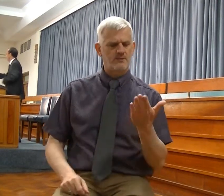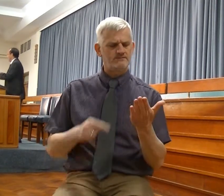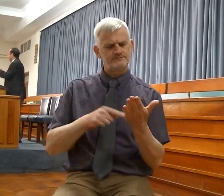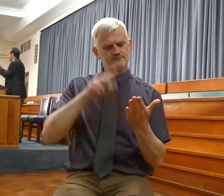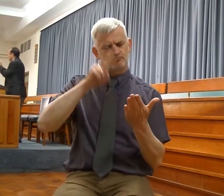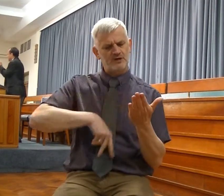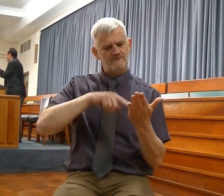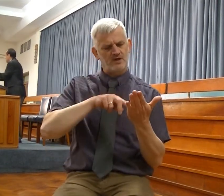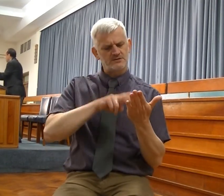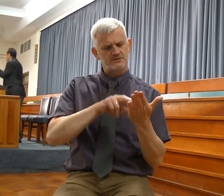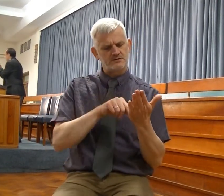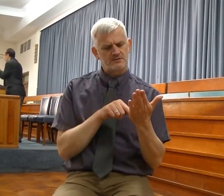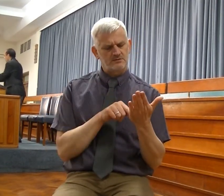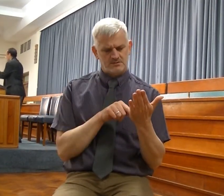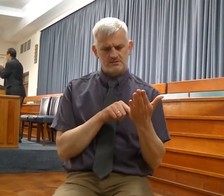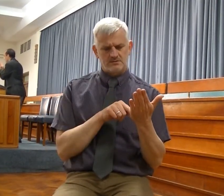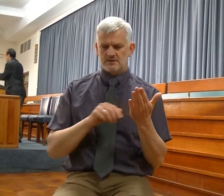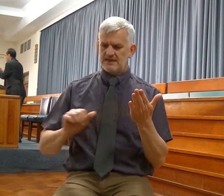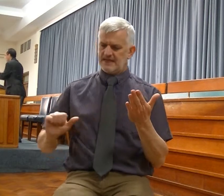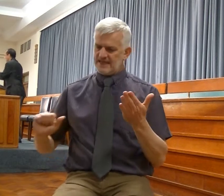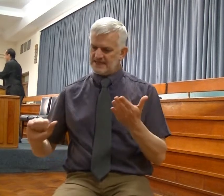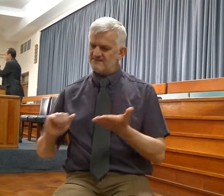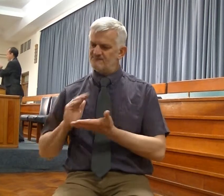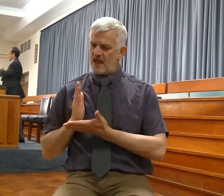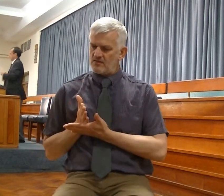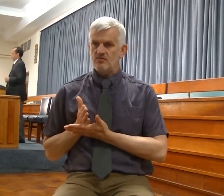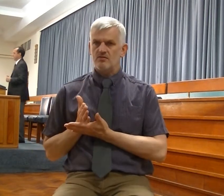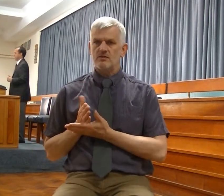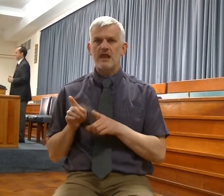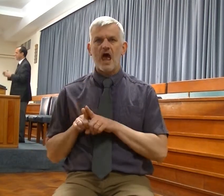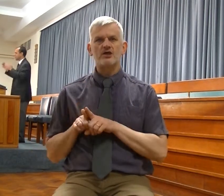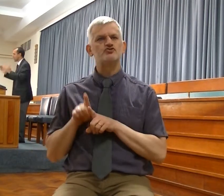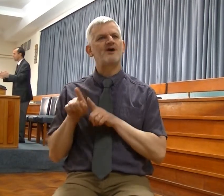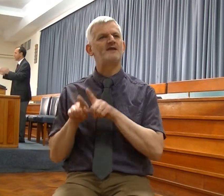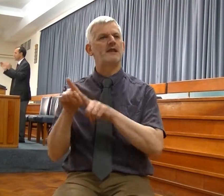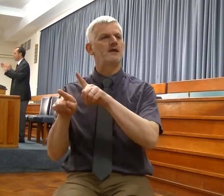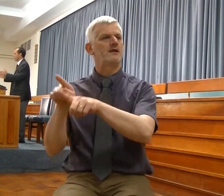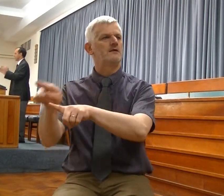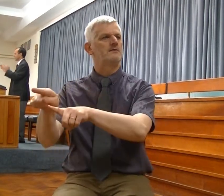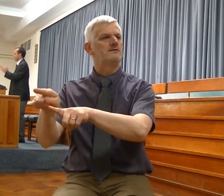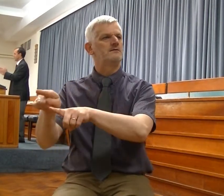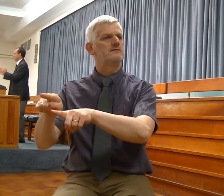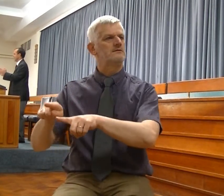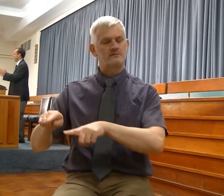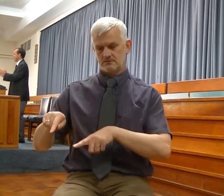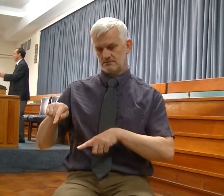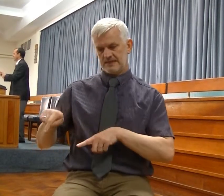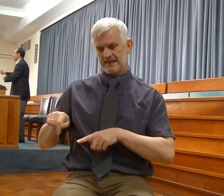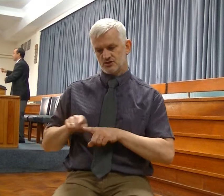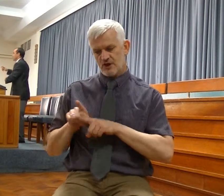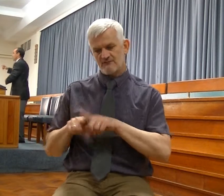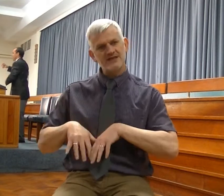text, his journey of faith will start at that time. The journey of faith will